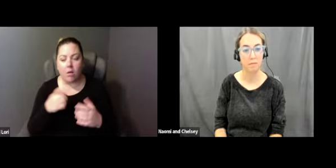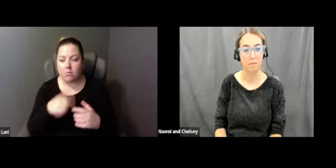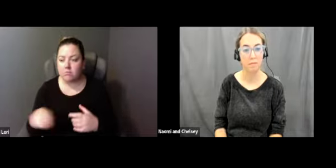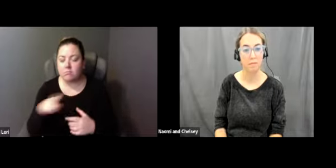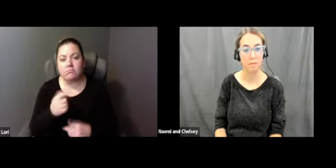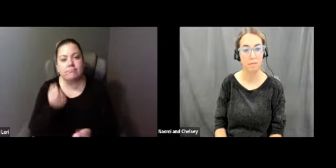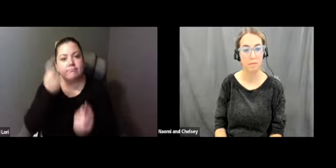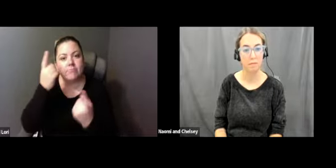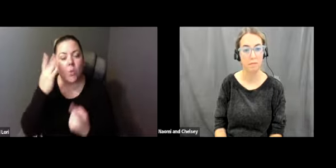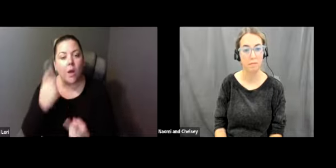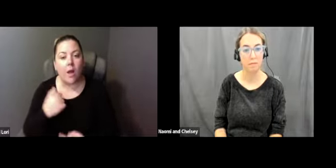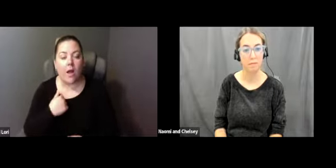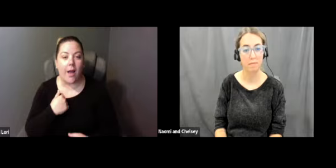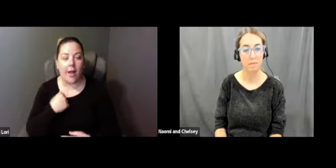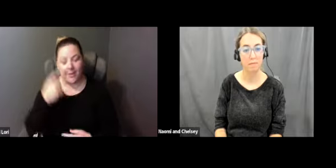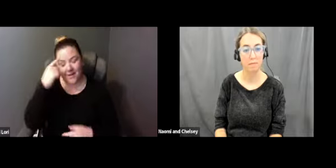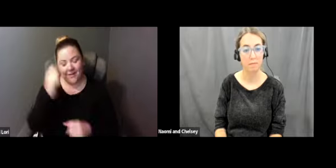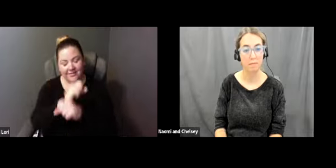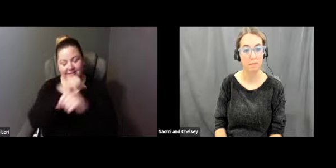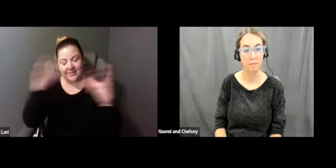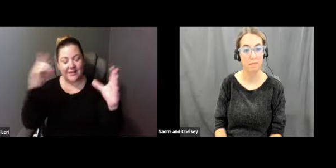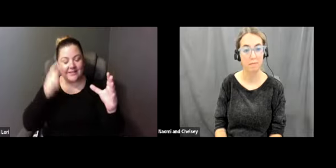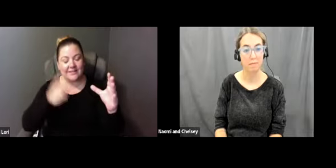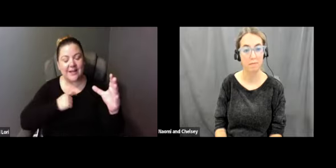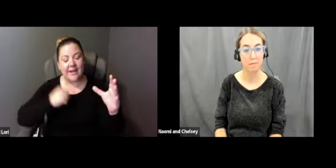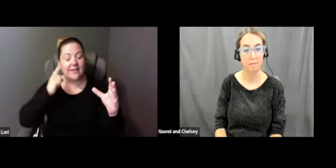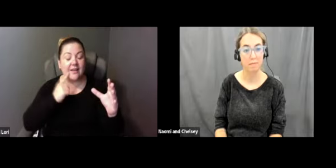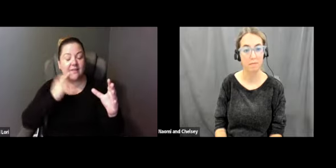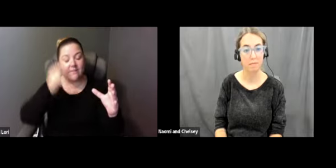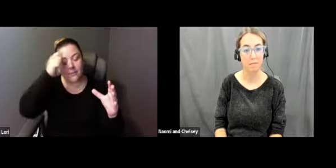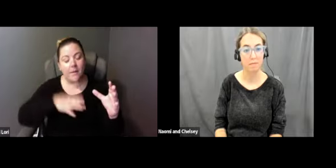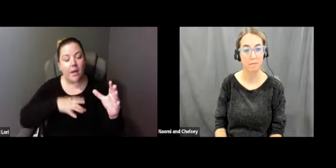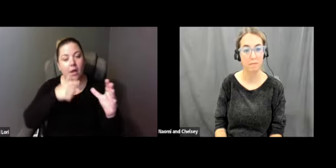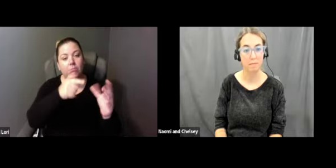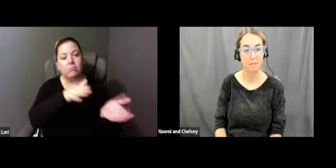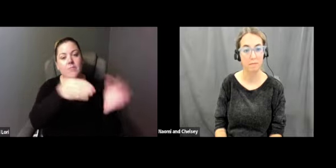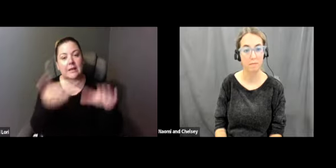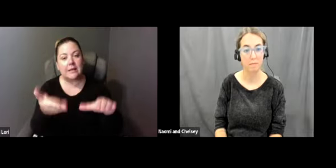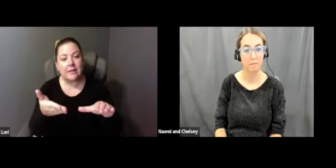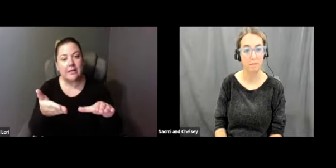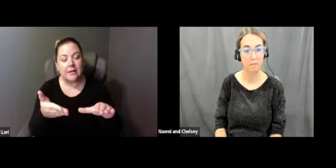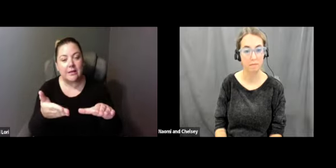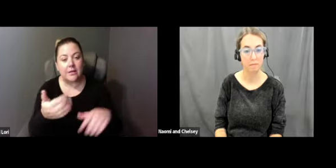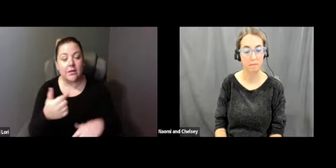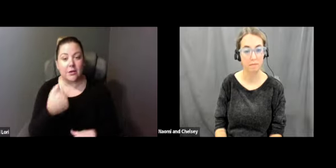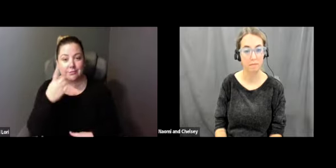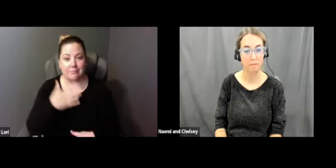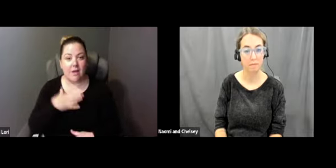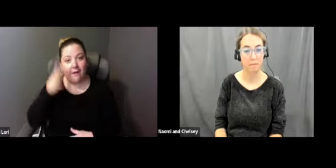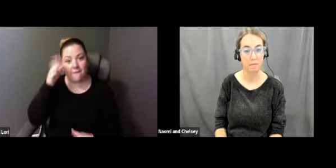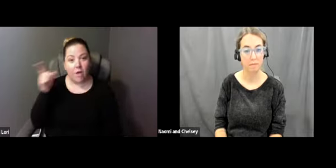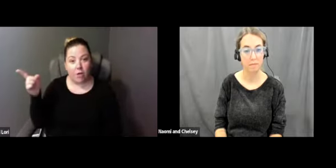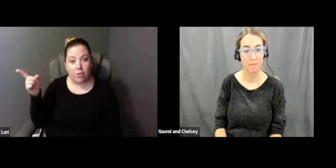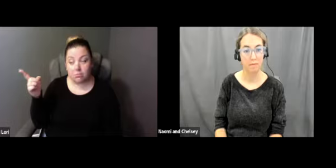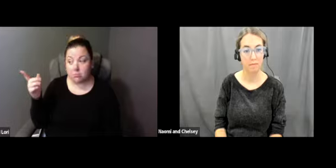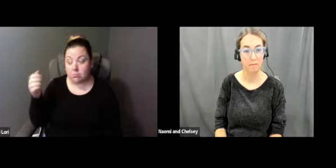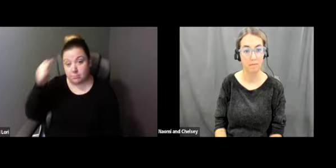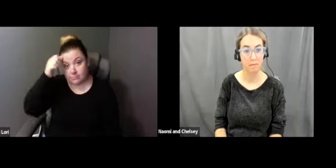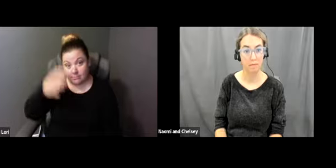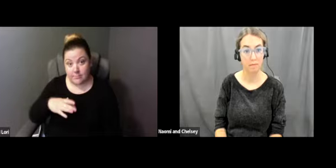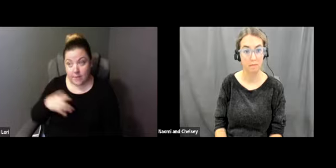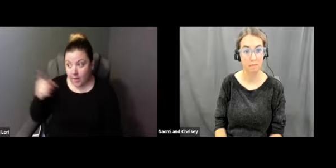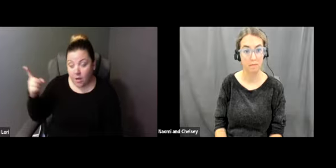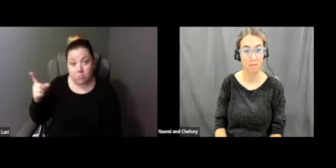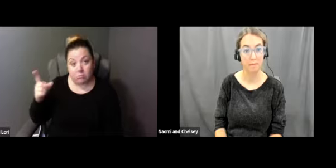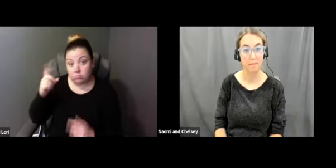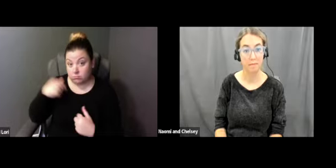gets killed. And, it's very hurtful to know that my father, a man who I respect and